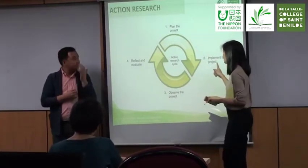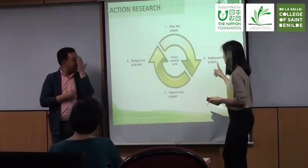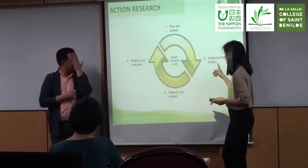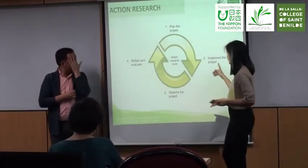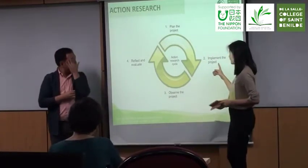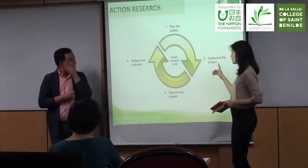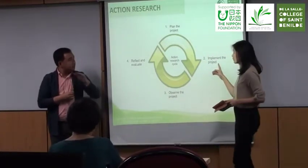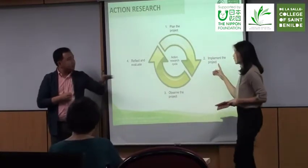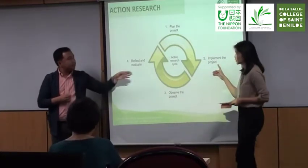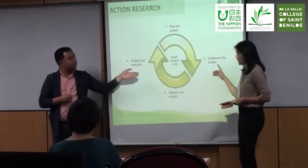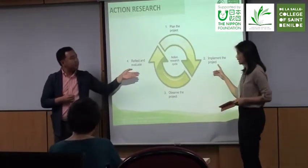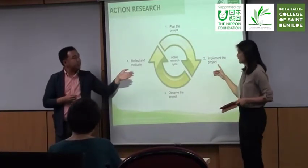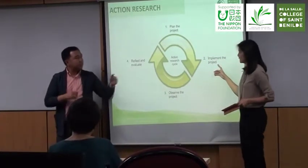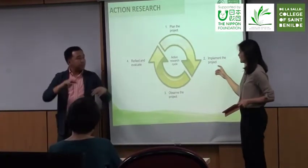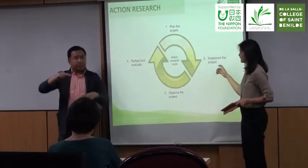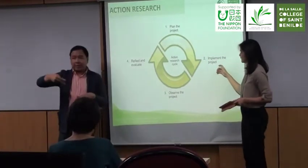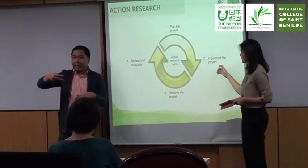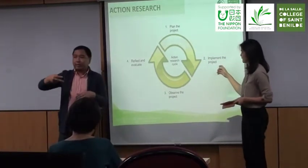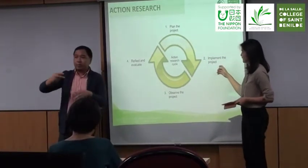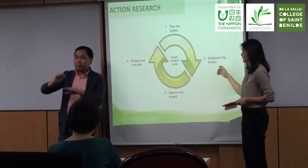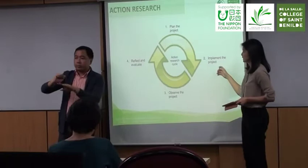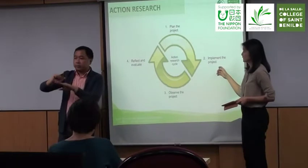And then you implement the project.